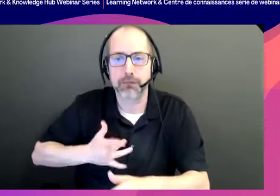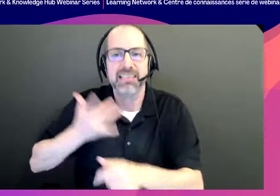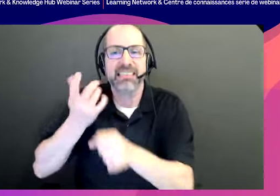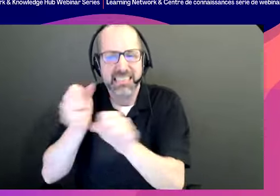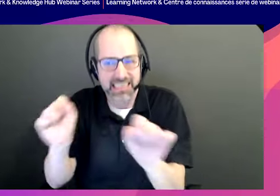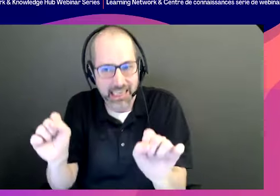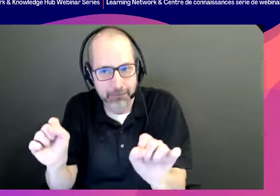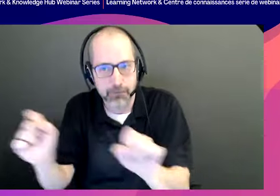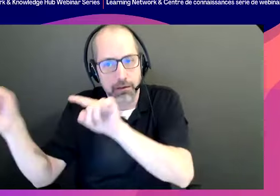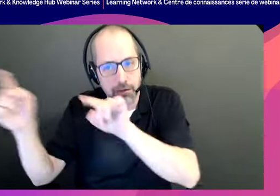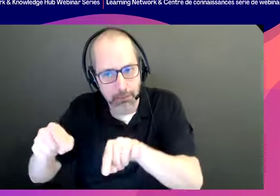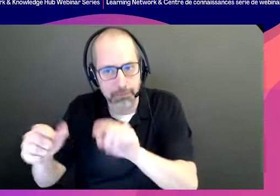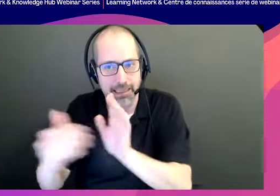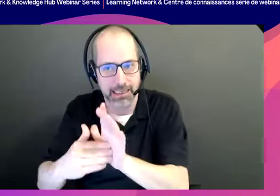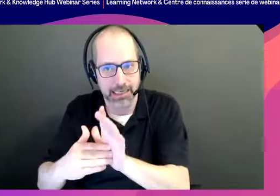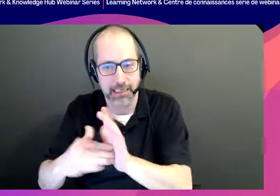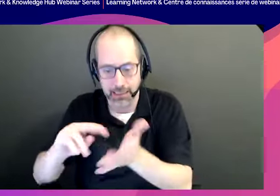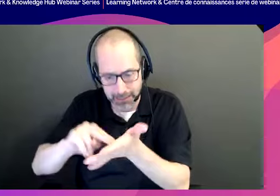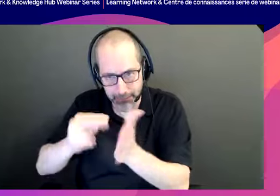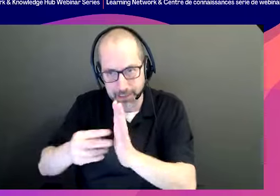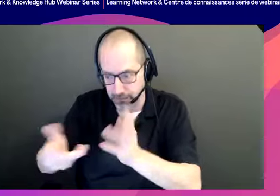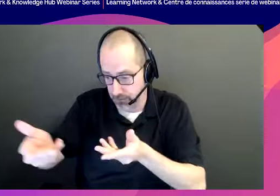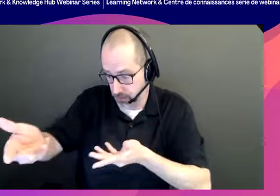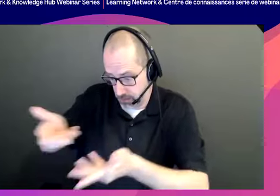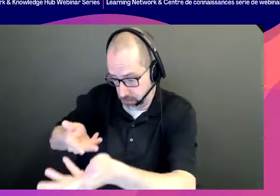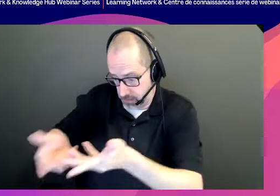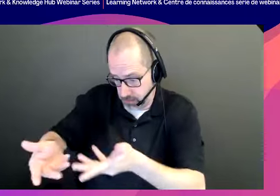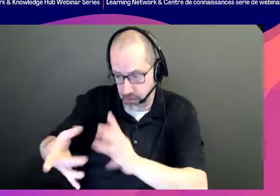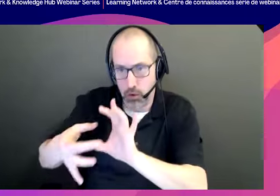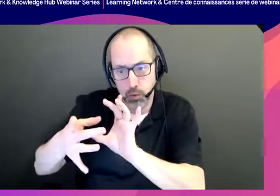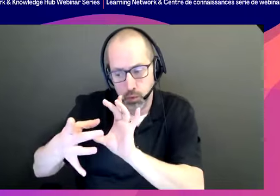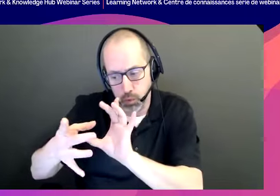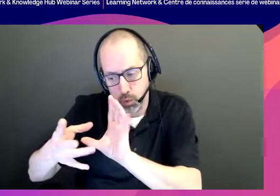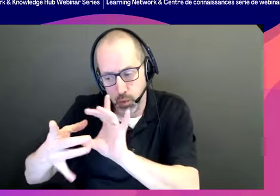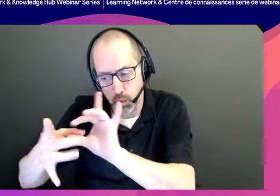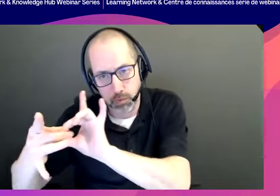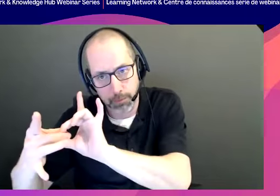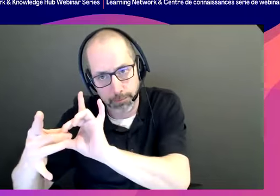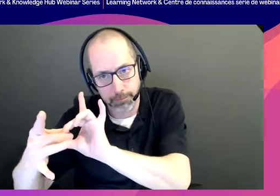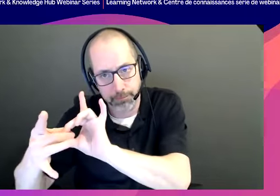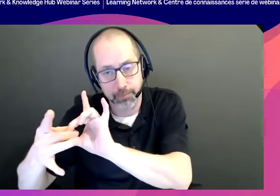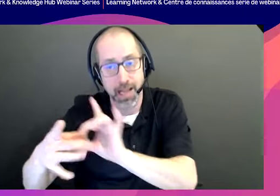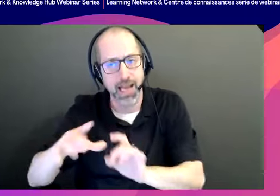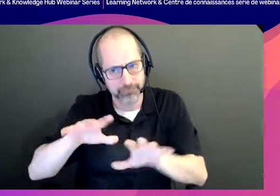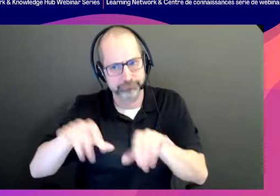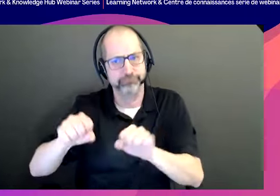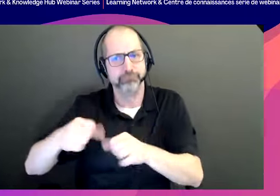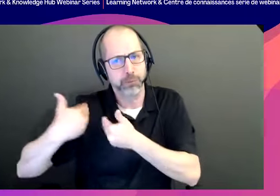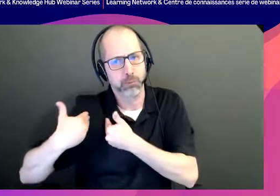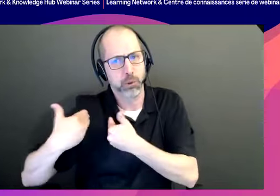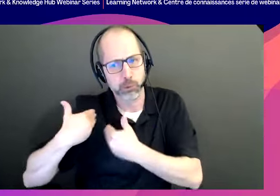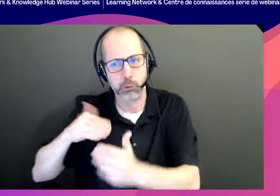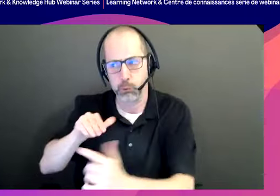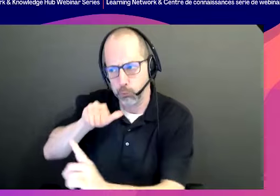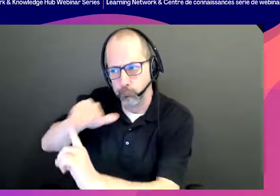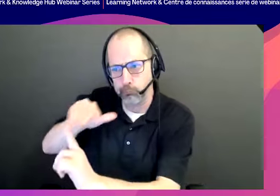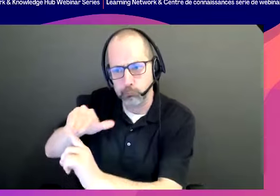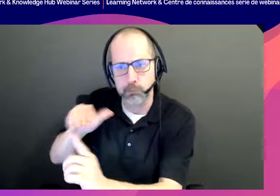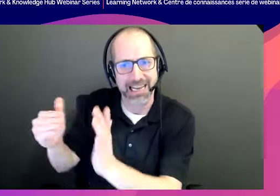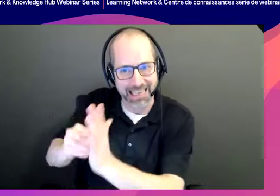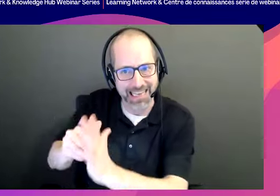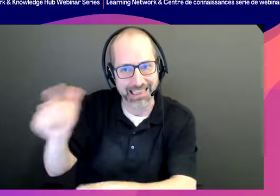about relationship building. Again, be reliable, follow up with her later. And those are ways